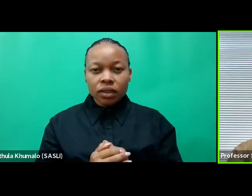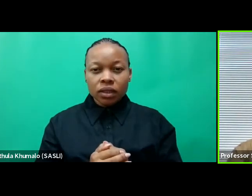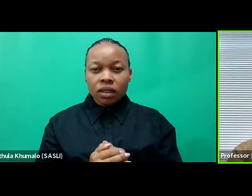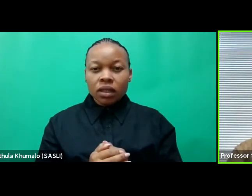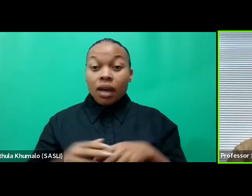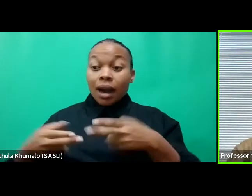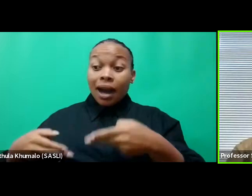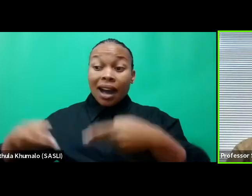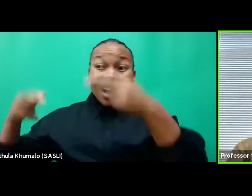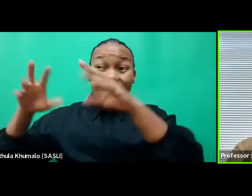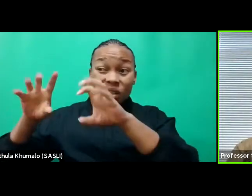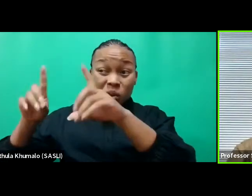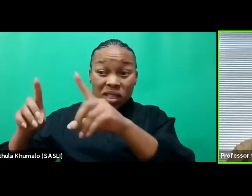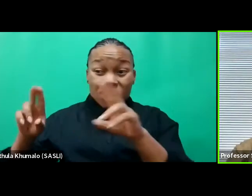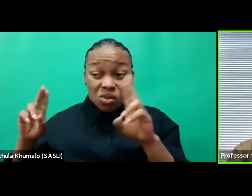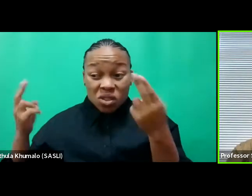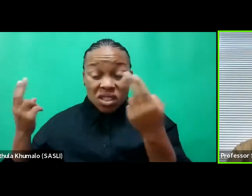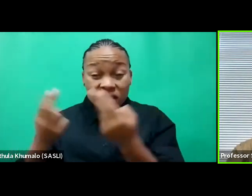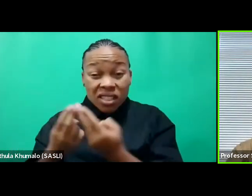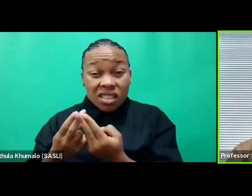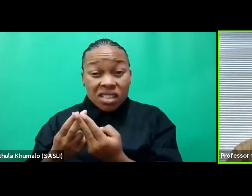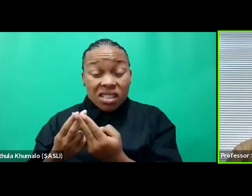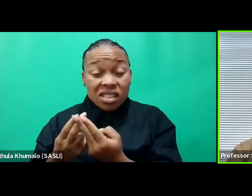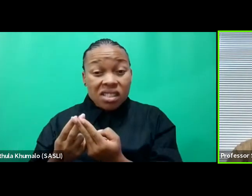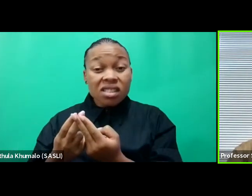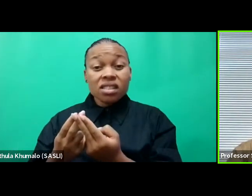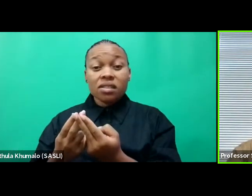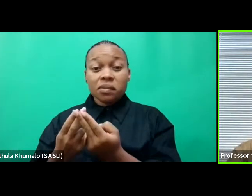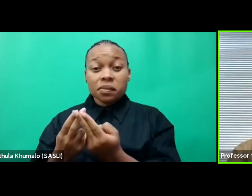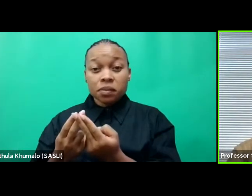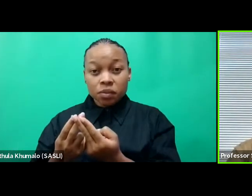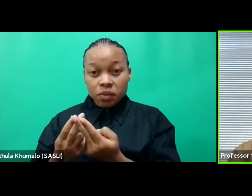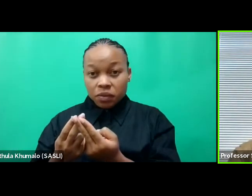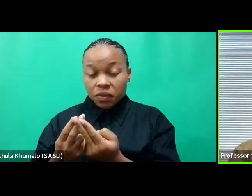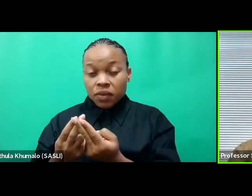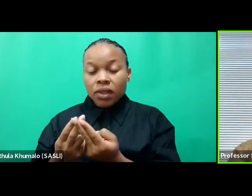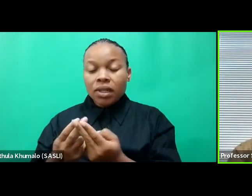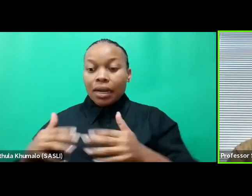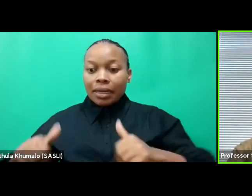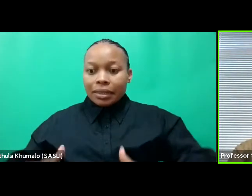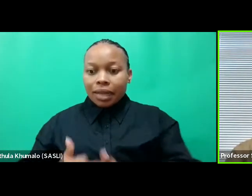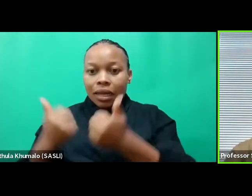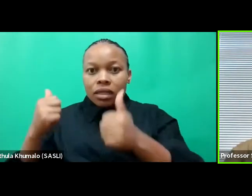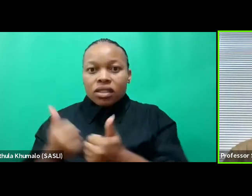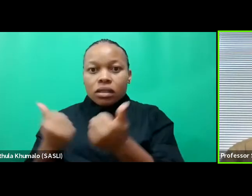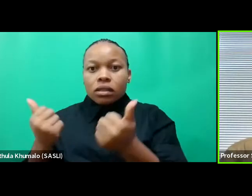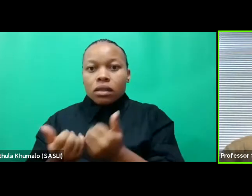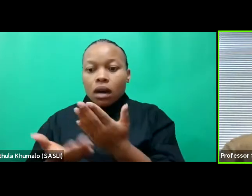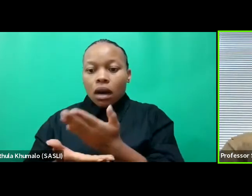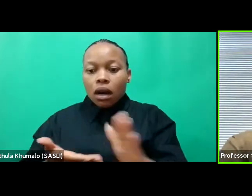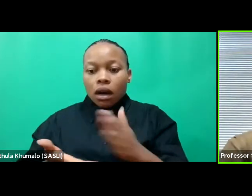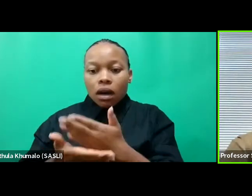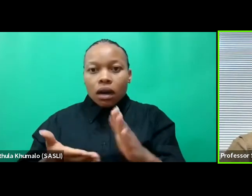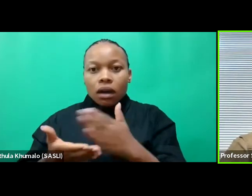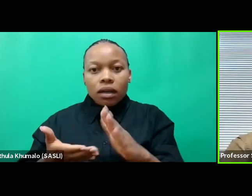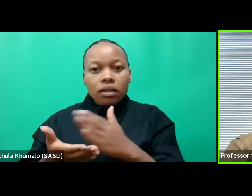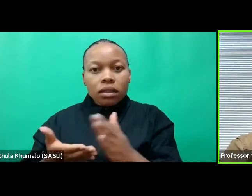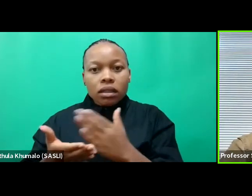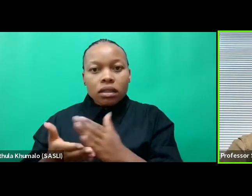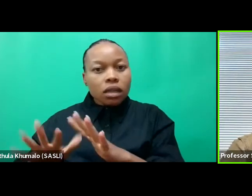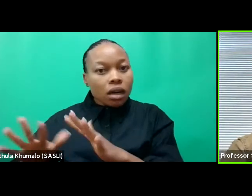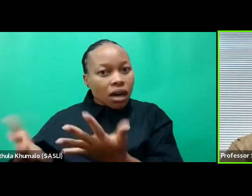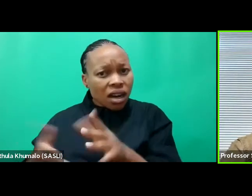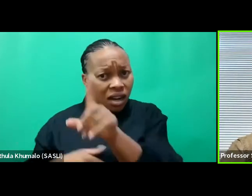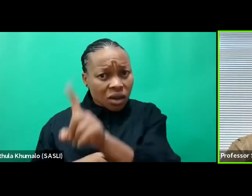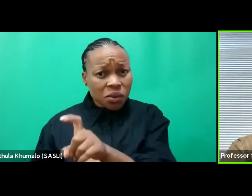do to address the challenges that we are confronted with? Remember, universities